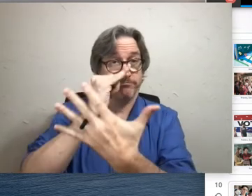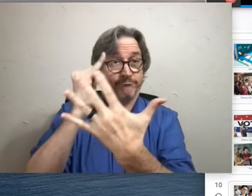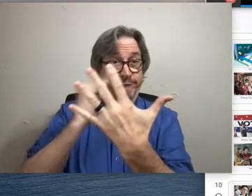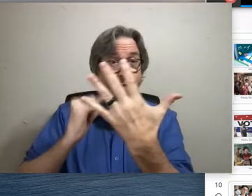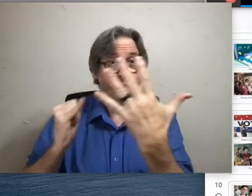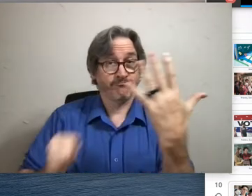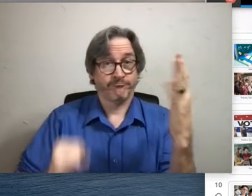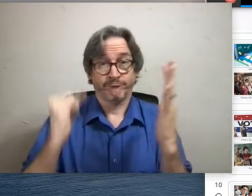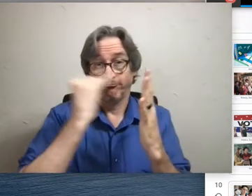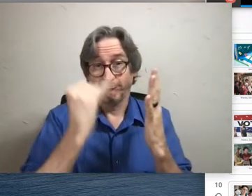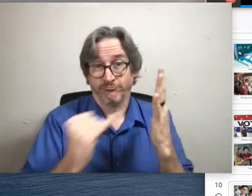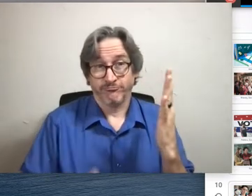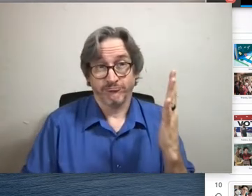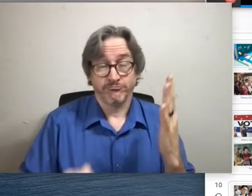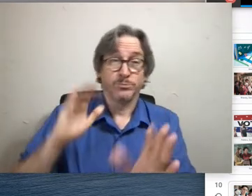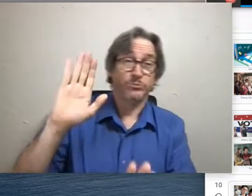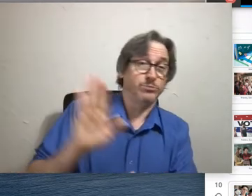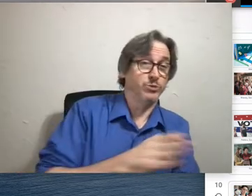Art.